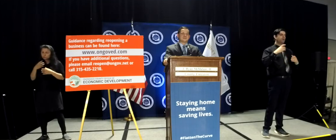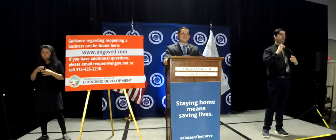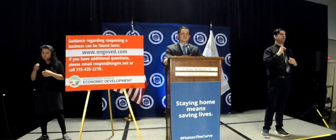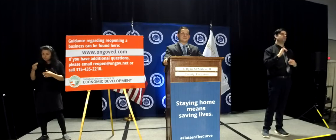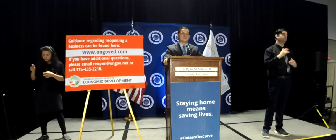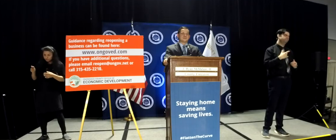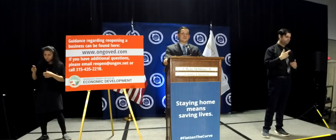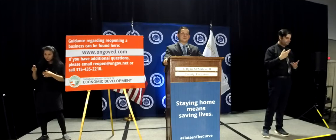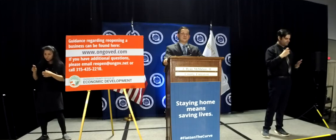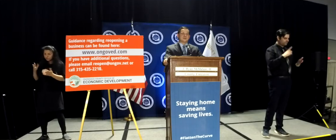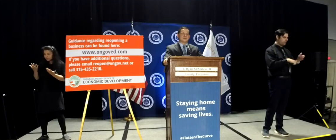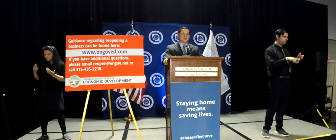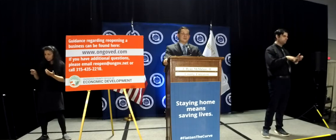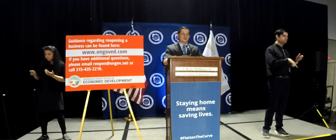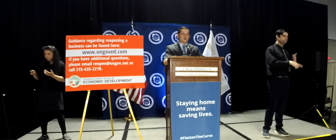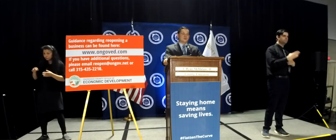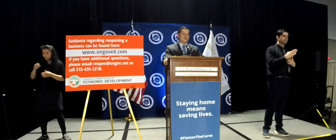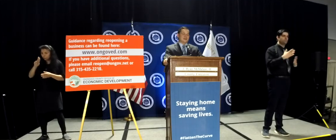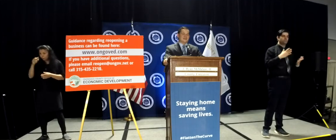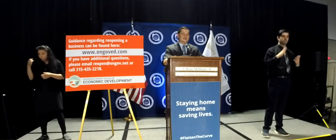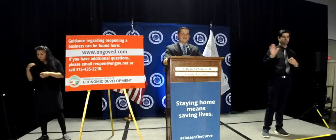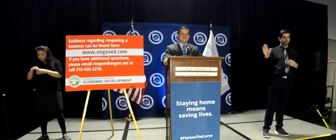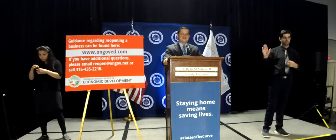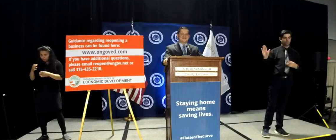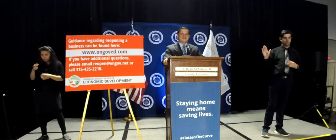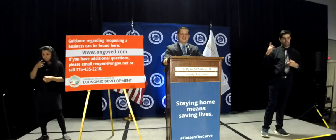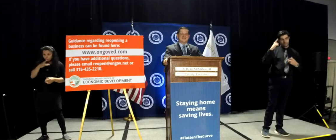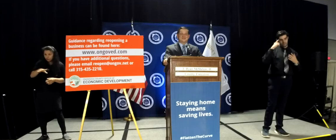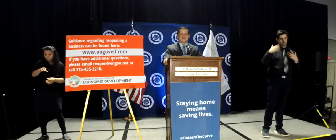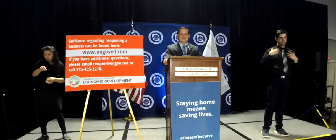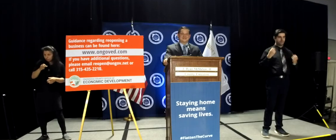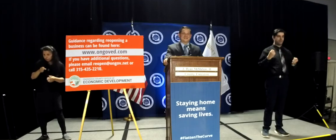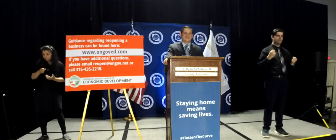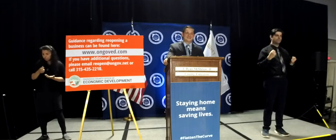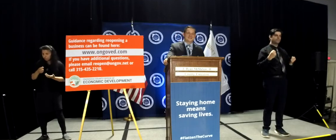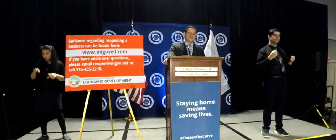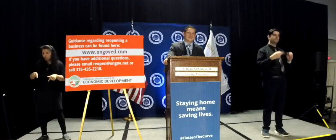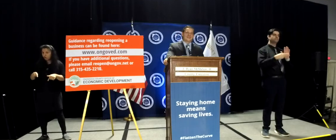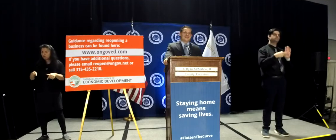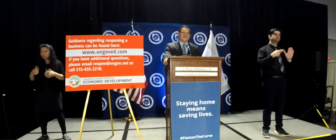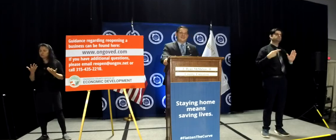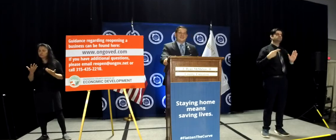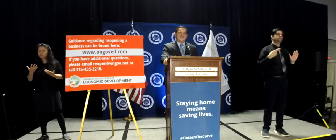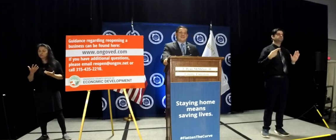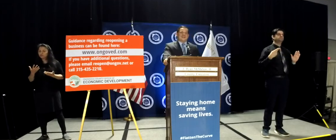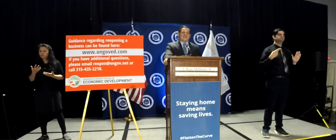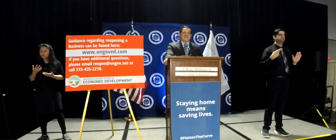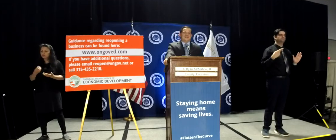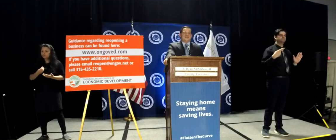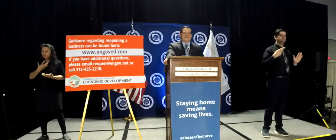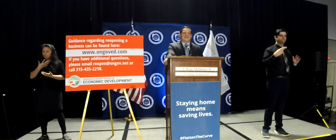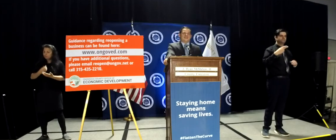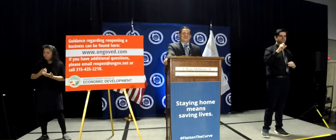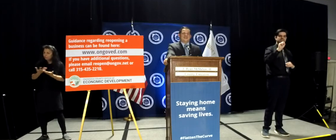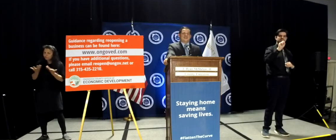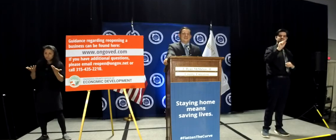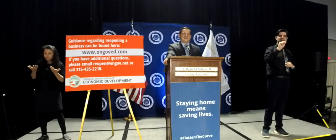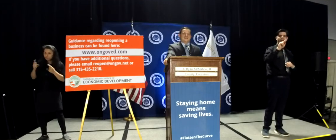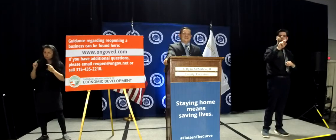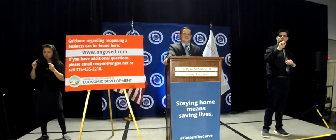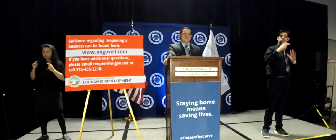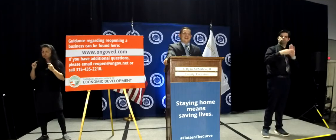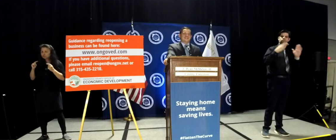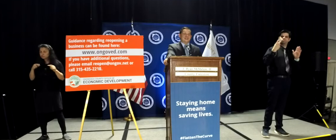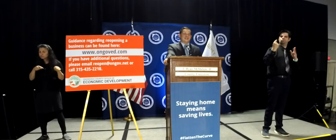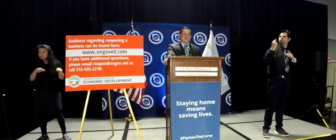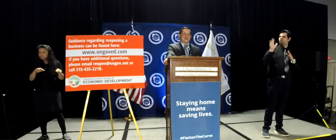your mental health status right now? After a call like that, after a whirlwind 24 hours like that, going into a weekend with a family, you're still a